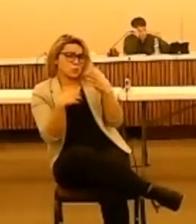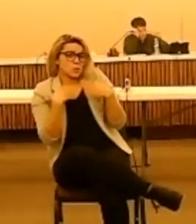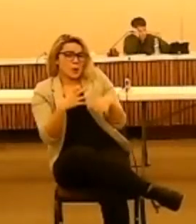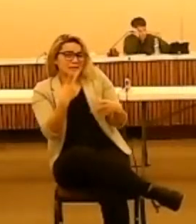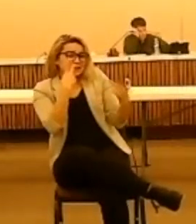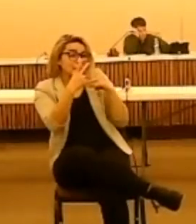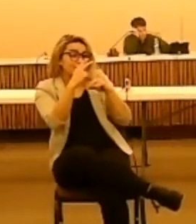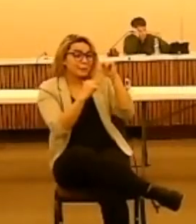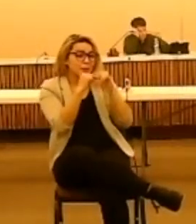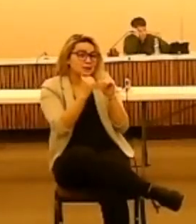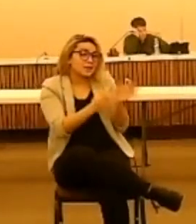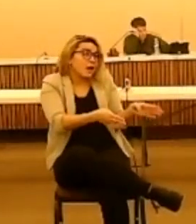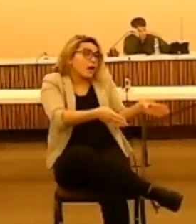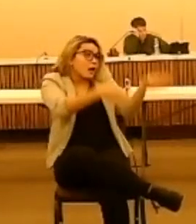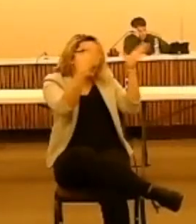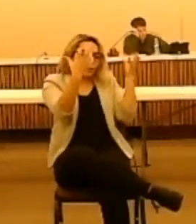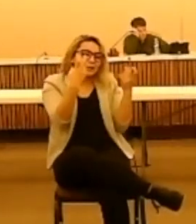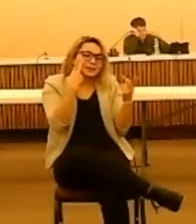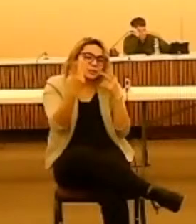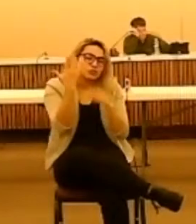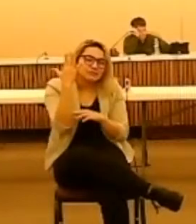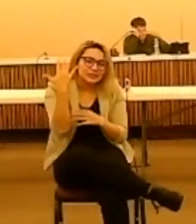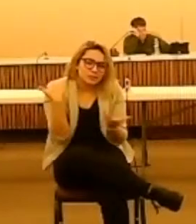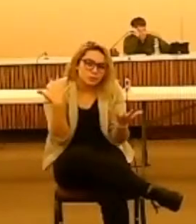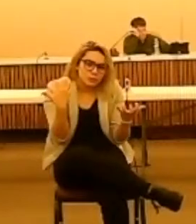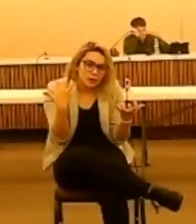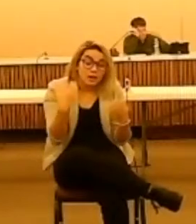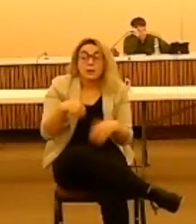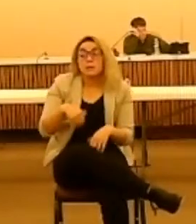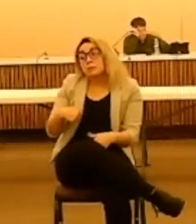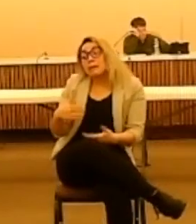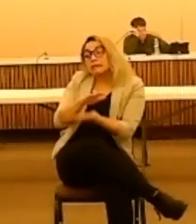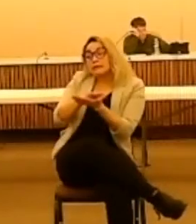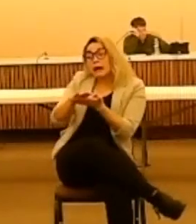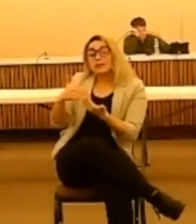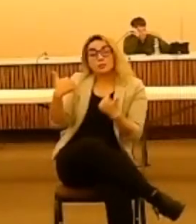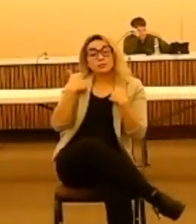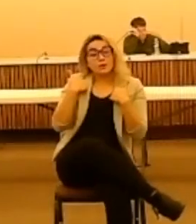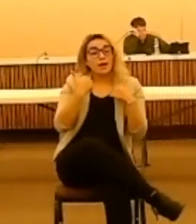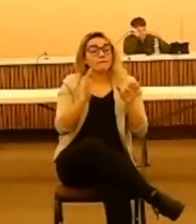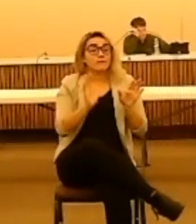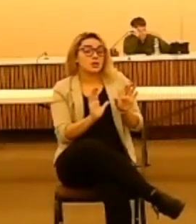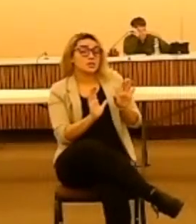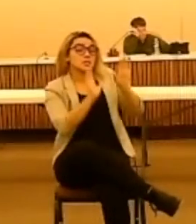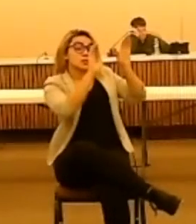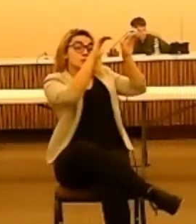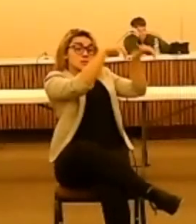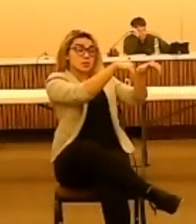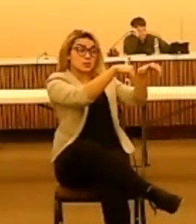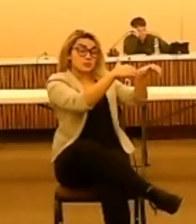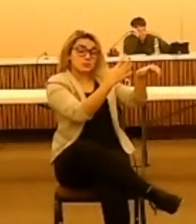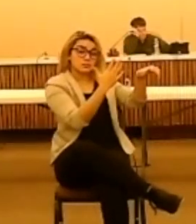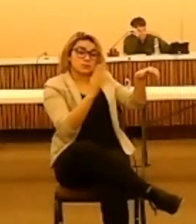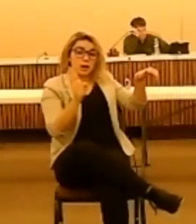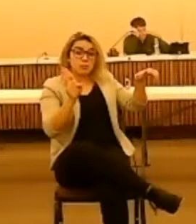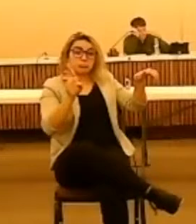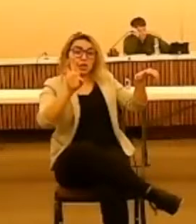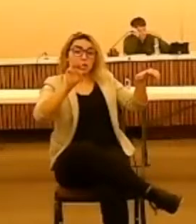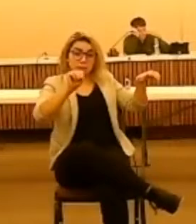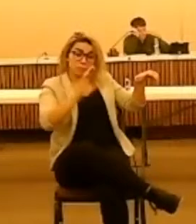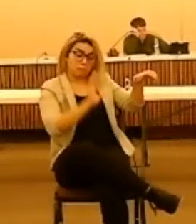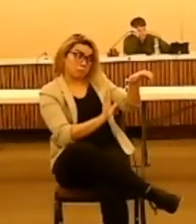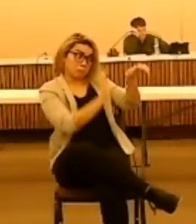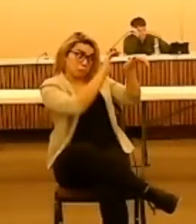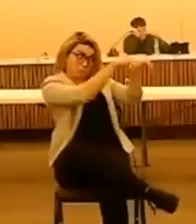trees. We were pleased to see the new plans tonight, including a berm on the east side. Would it be possible to connect the